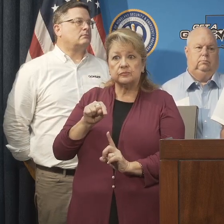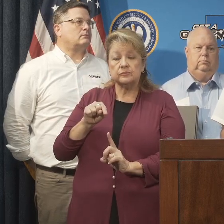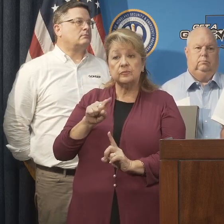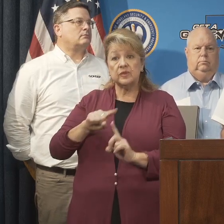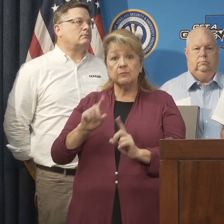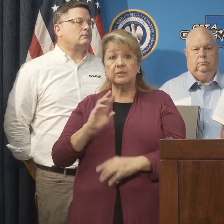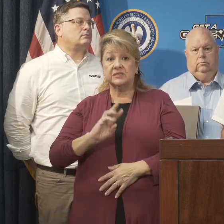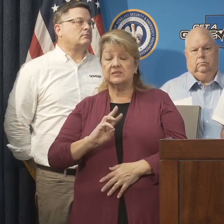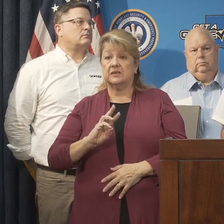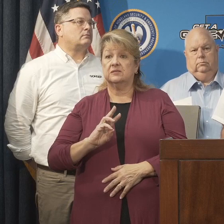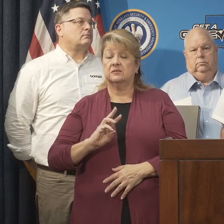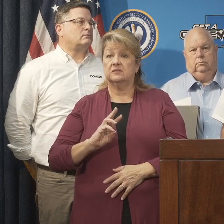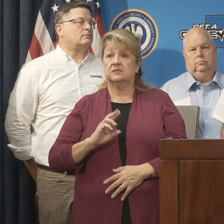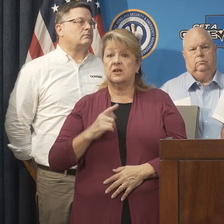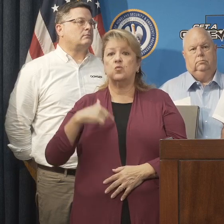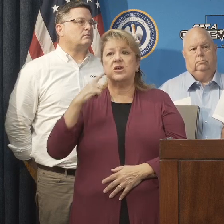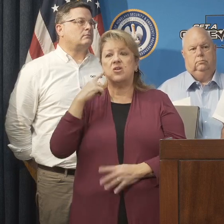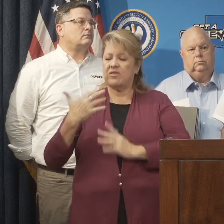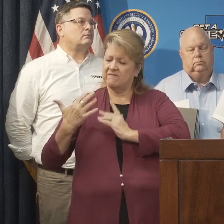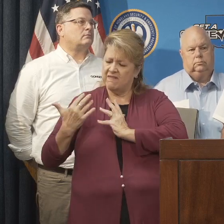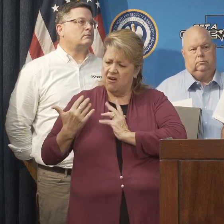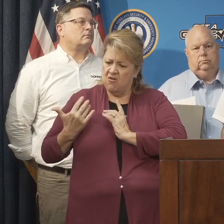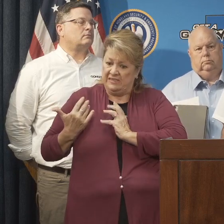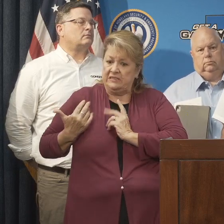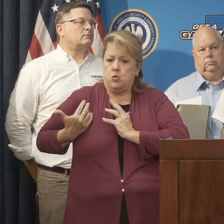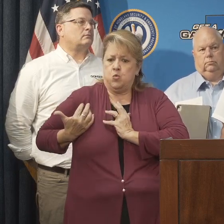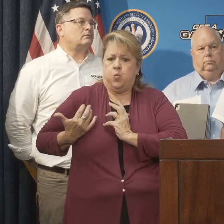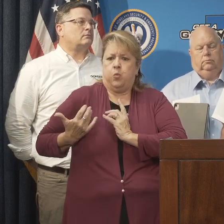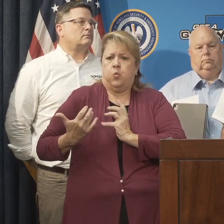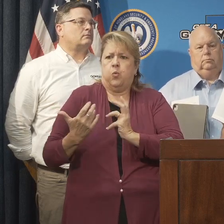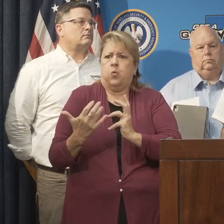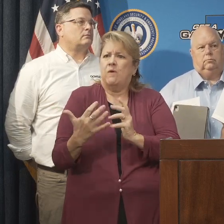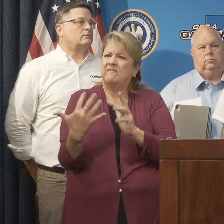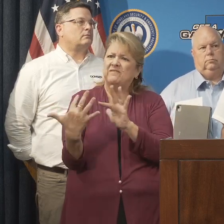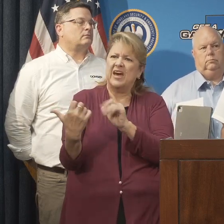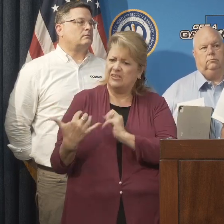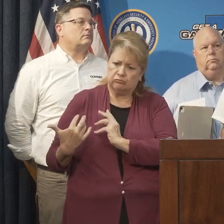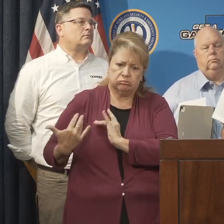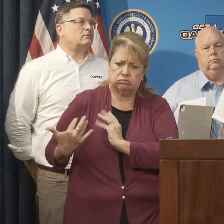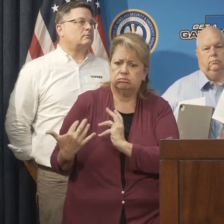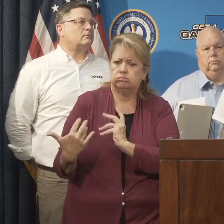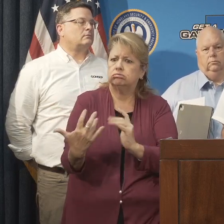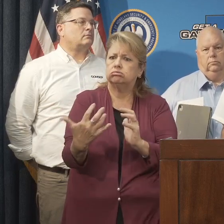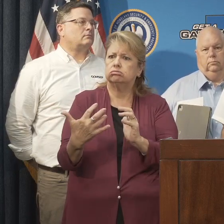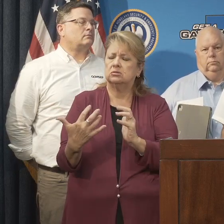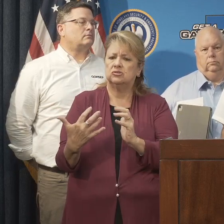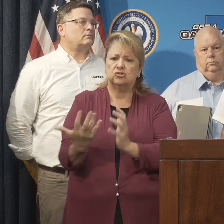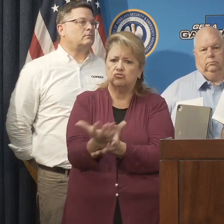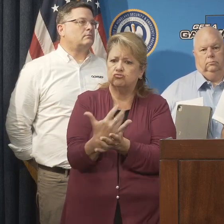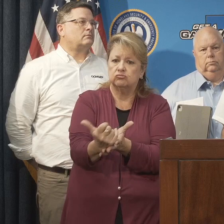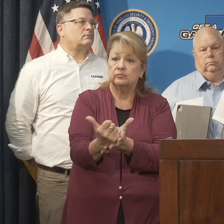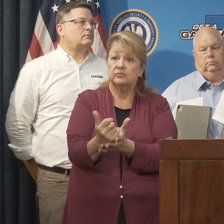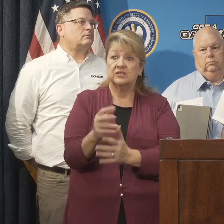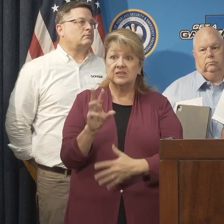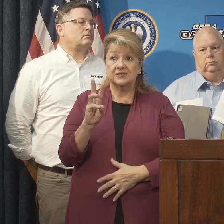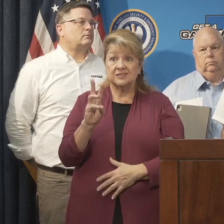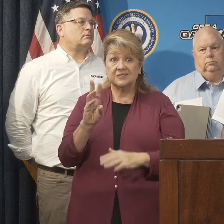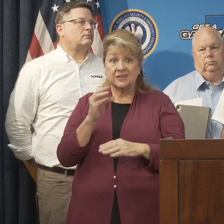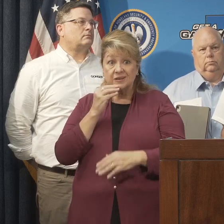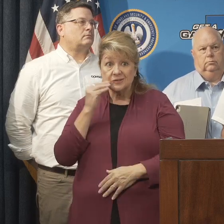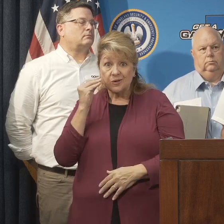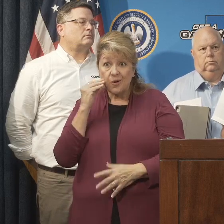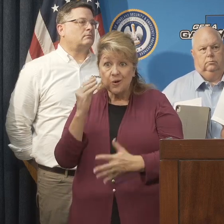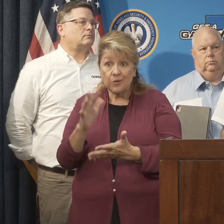and how fast they were racing and so forth early on, the fact that only 6 homes have been totally